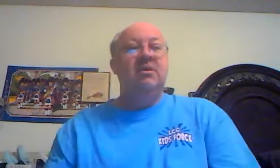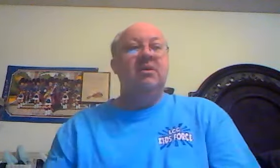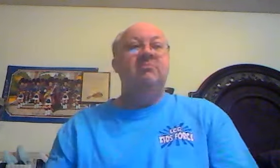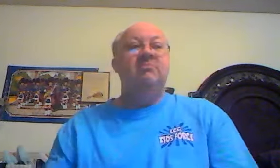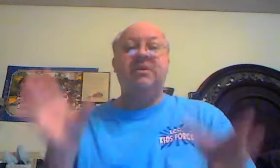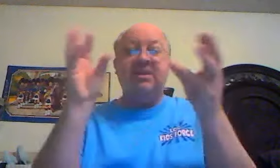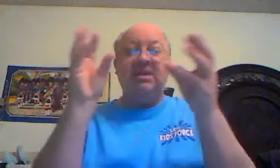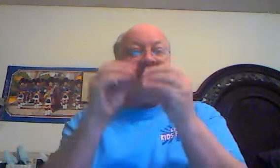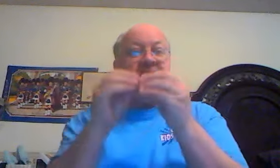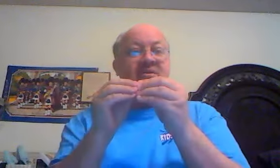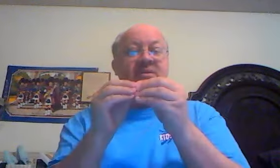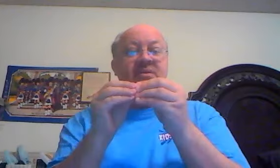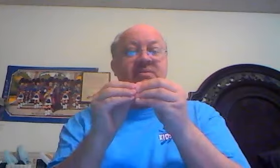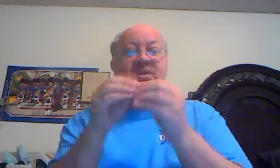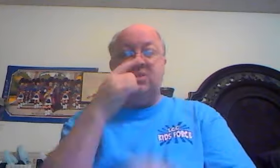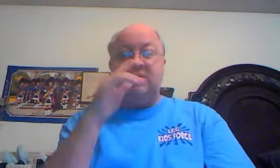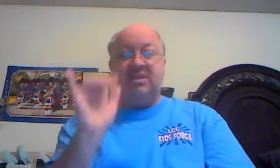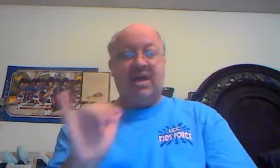Put it all together, it's going to look like